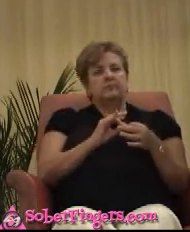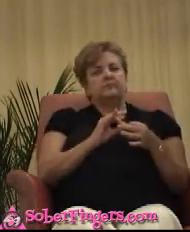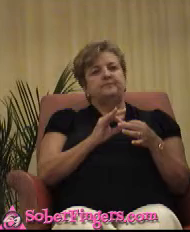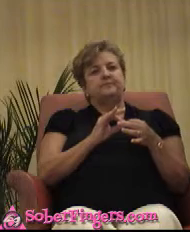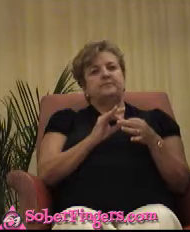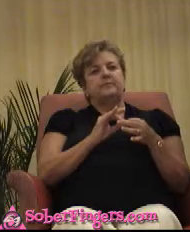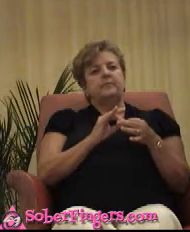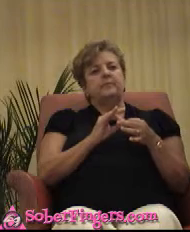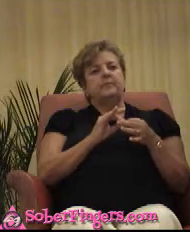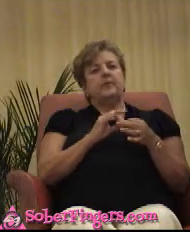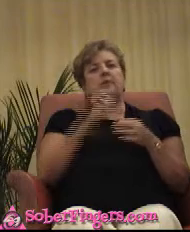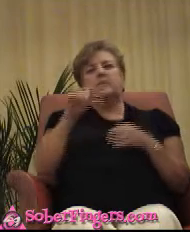very